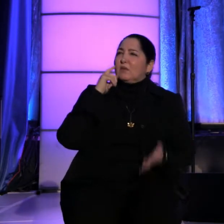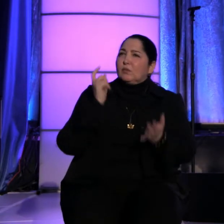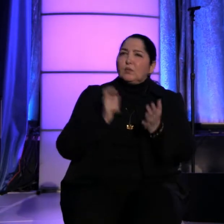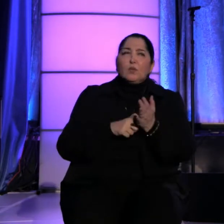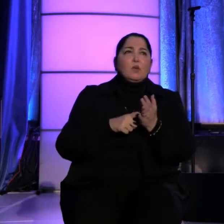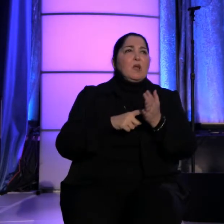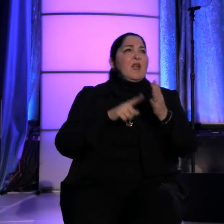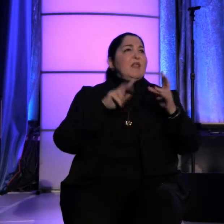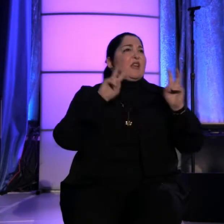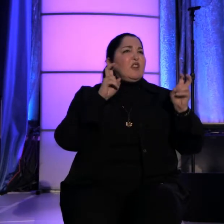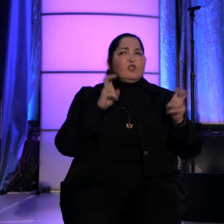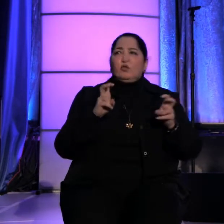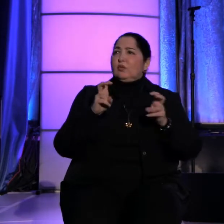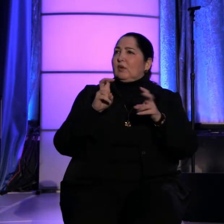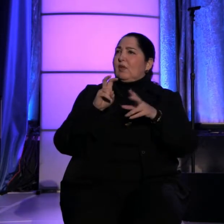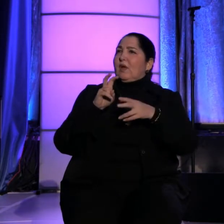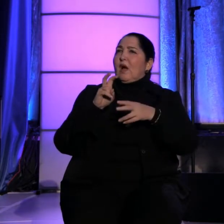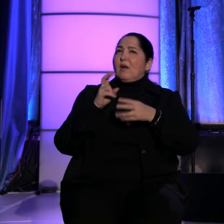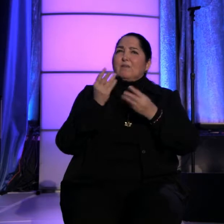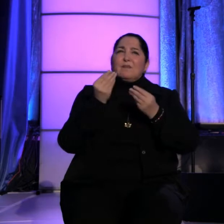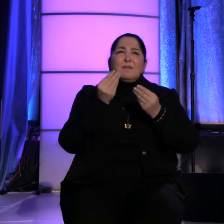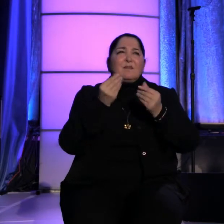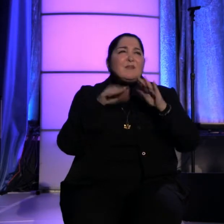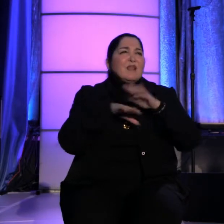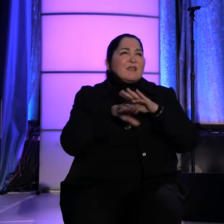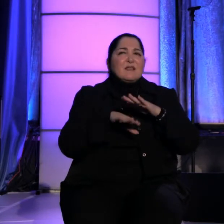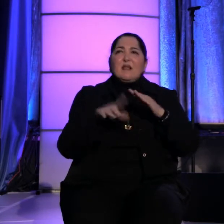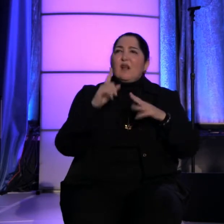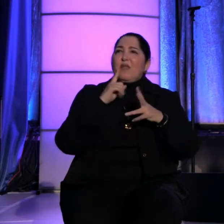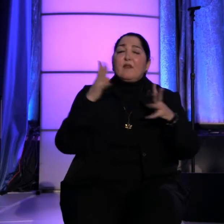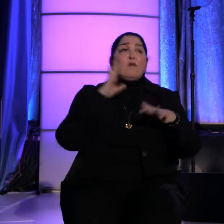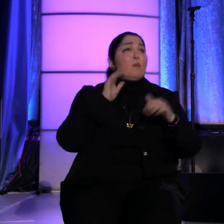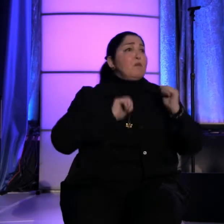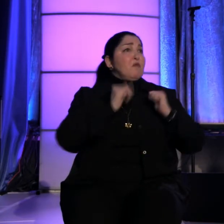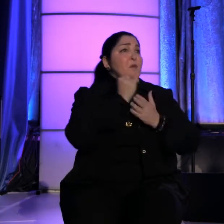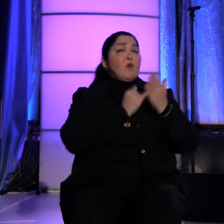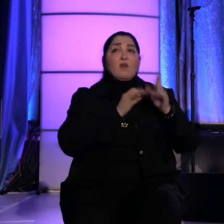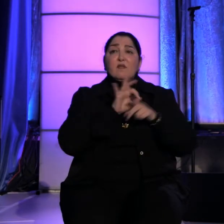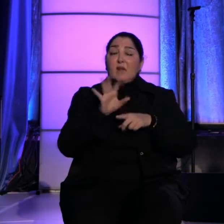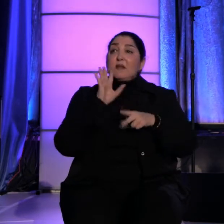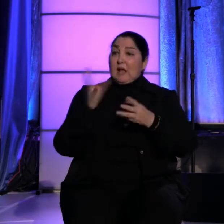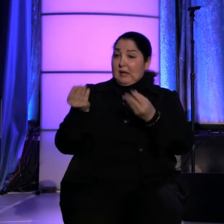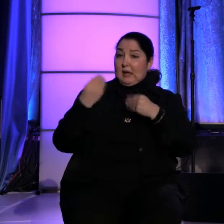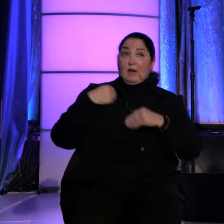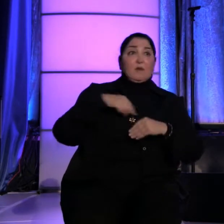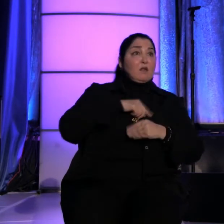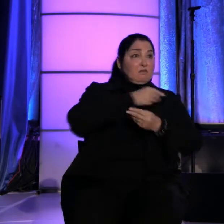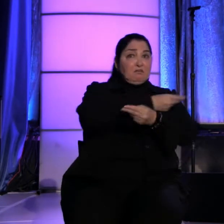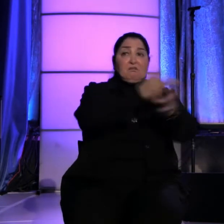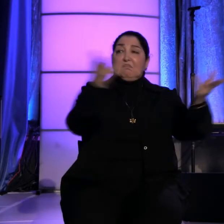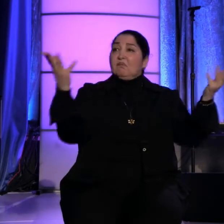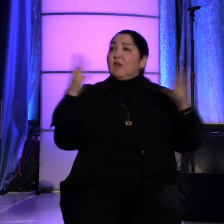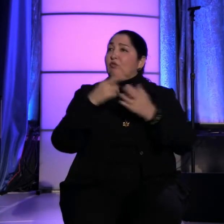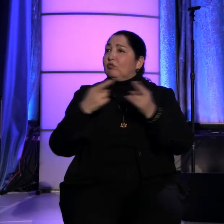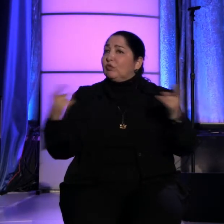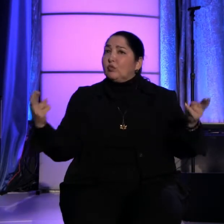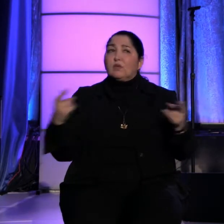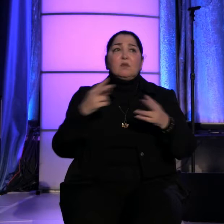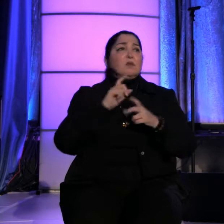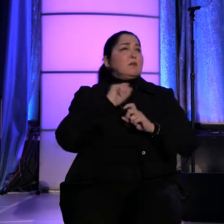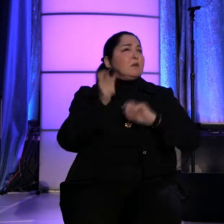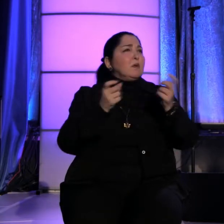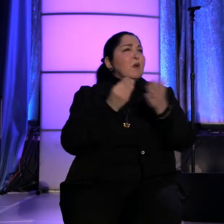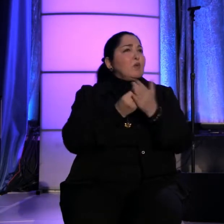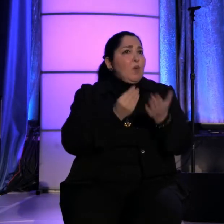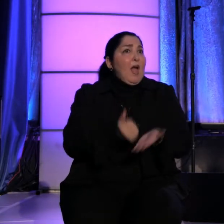arts fields, and it provides resources and grant programs to help us in our own professional development. And by